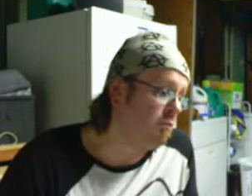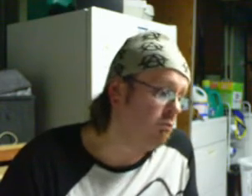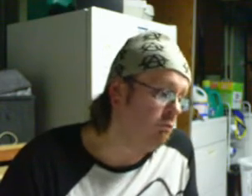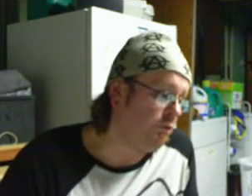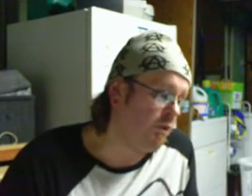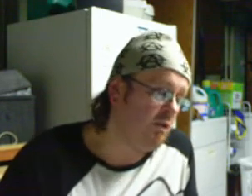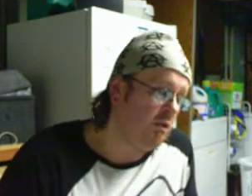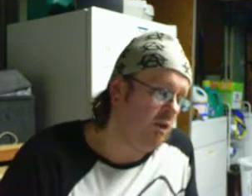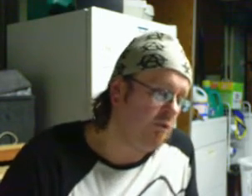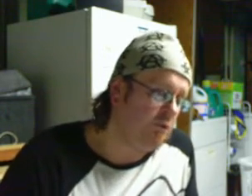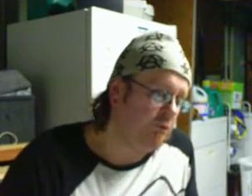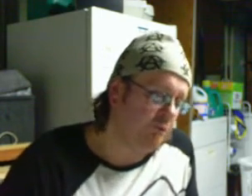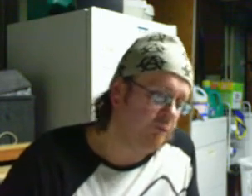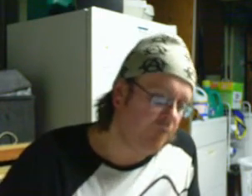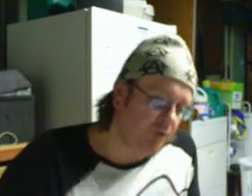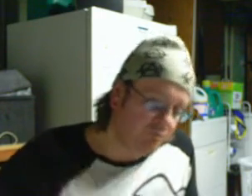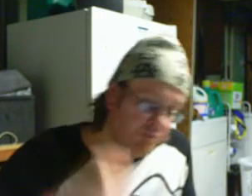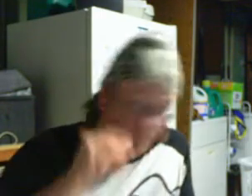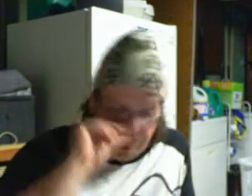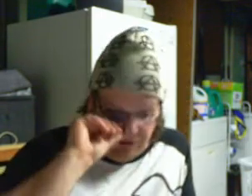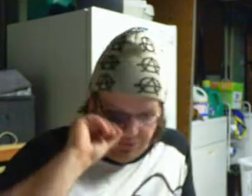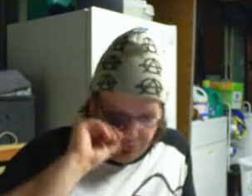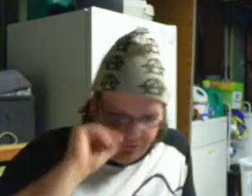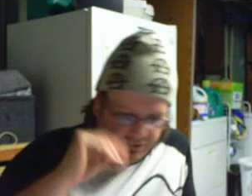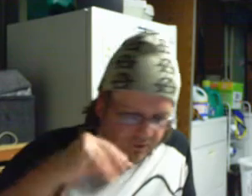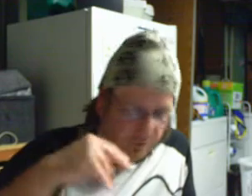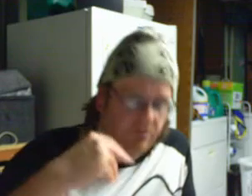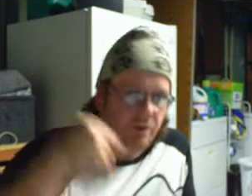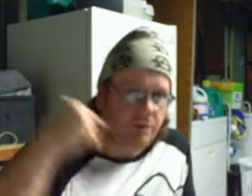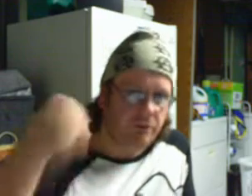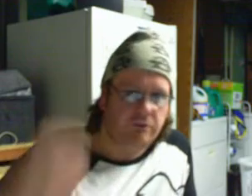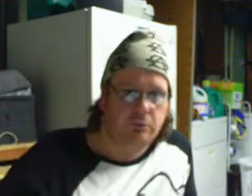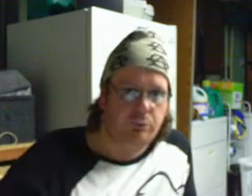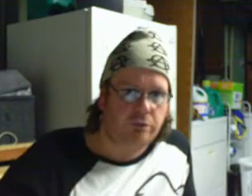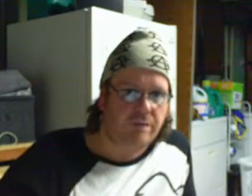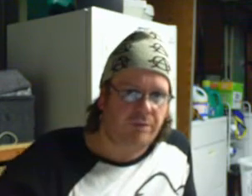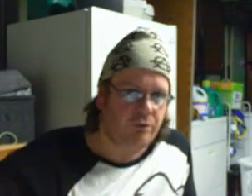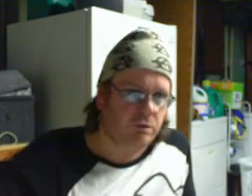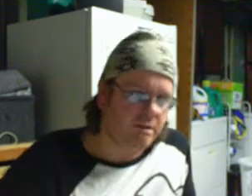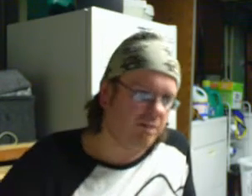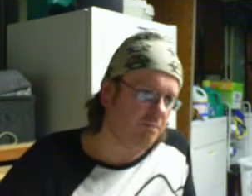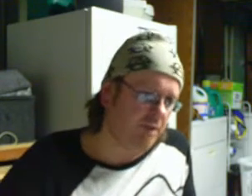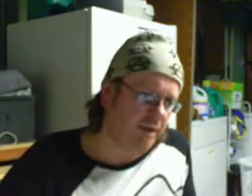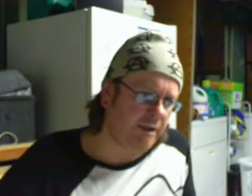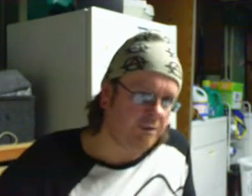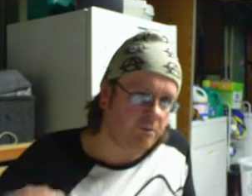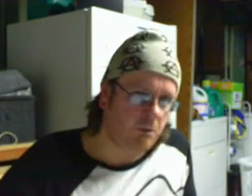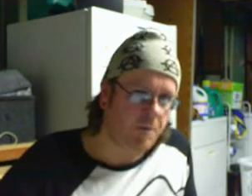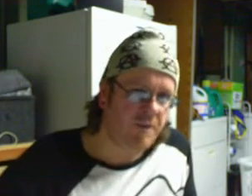cruelty, of instilling fear in people, and that's what this is. This is a threat meant to intimidate and start